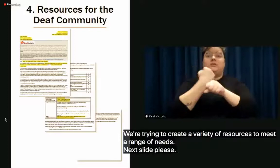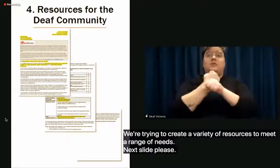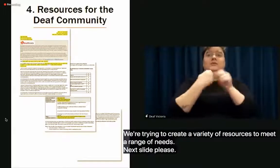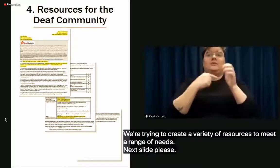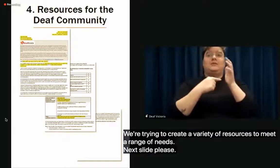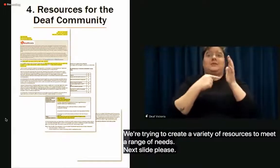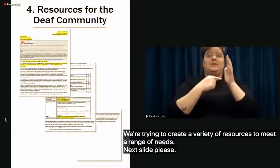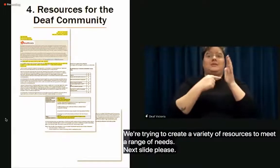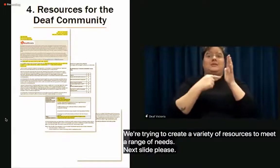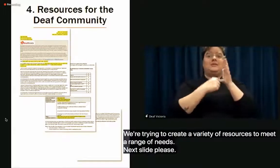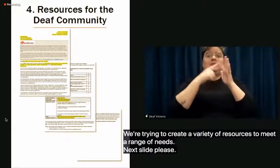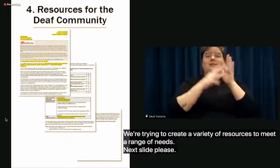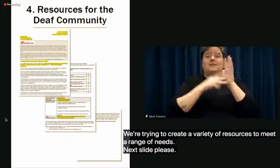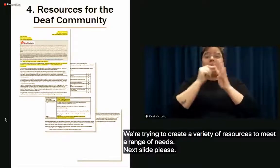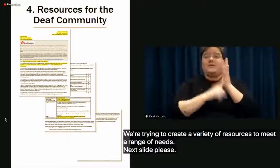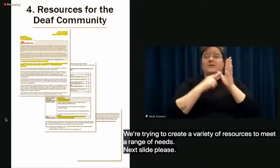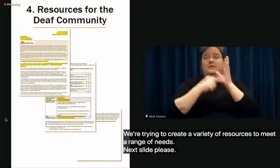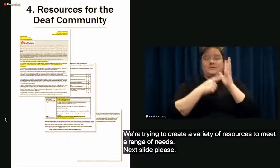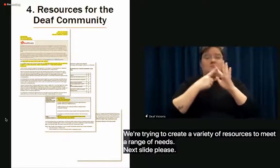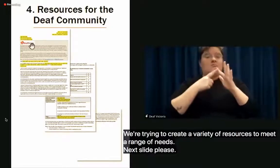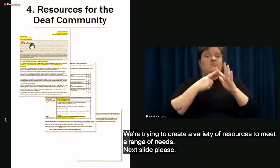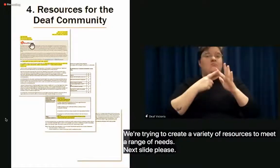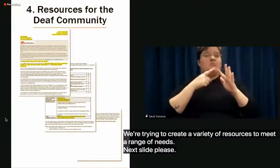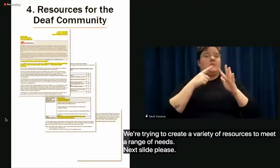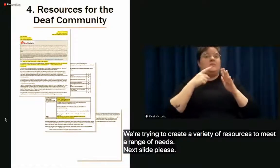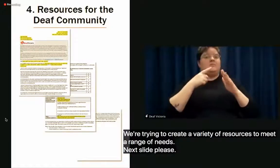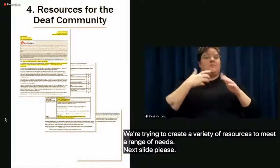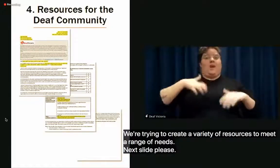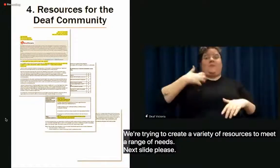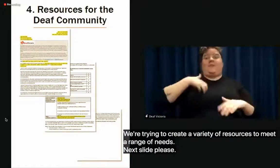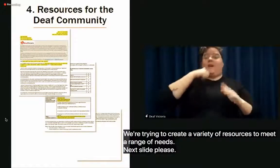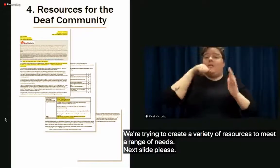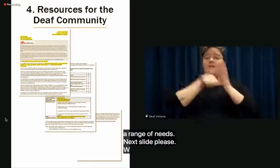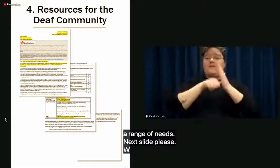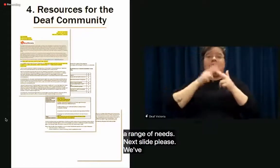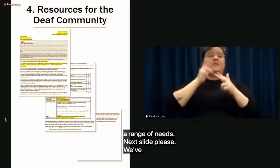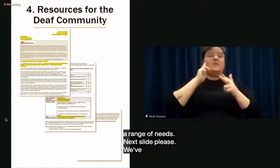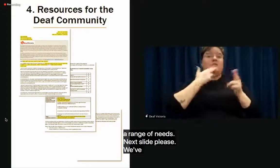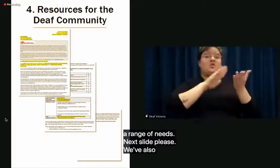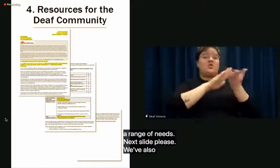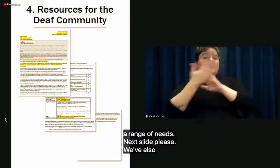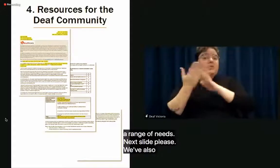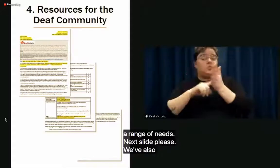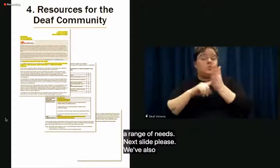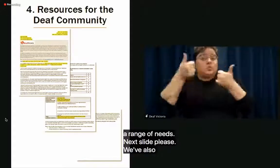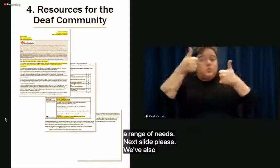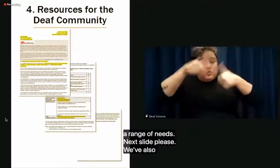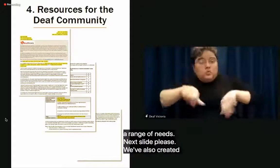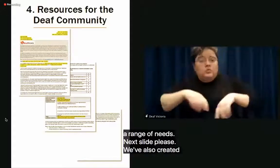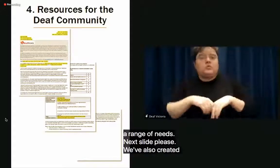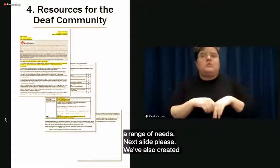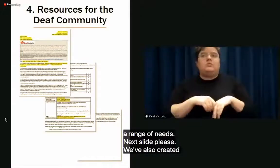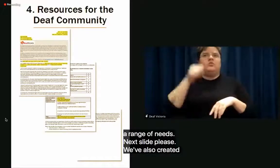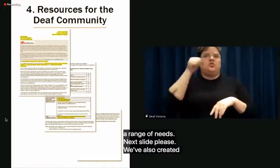We've also created templates for the deaf community, such as complaint